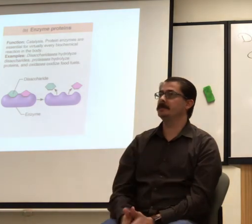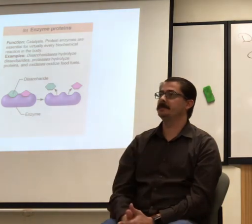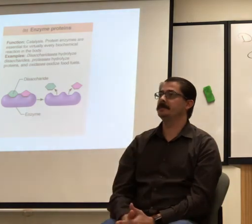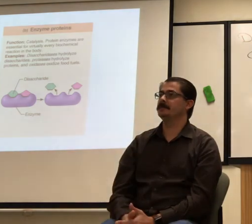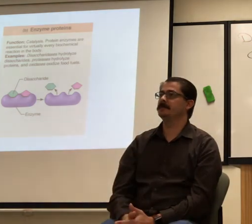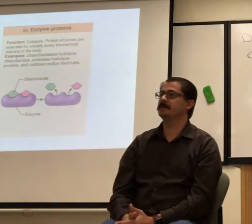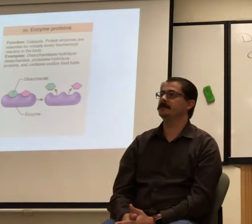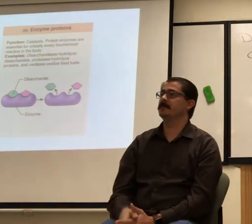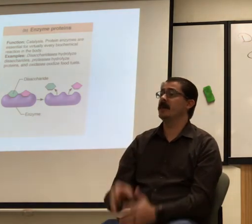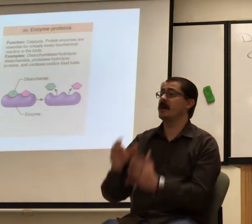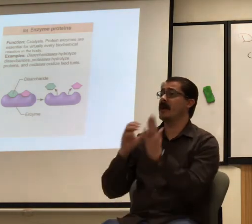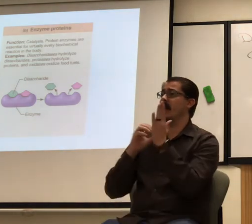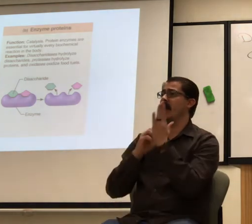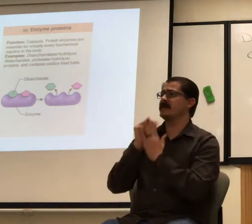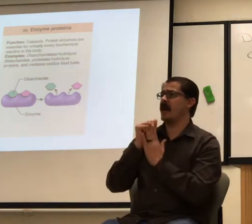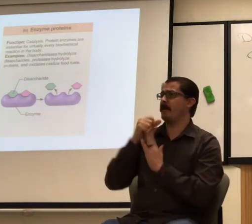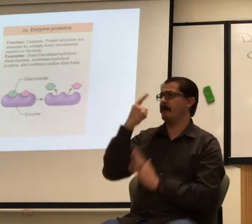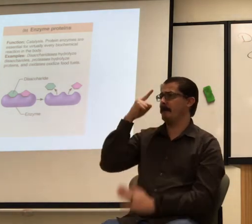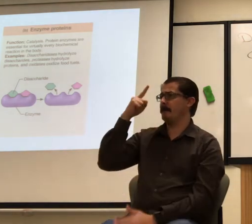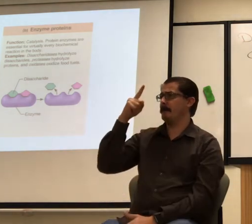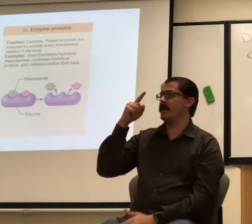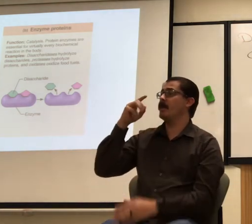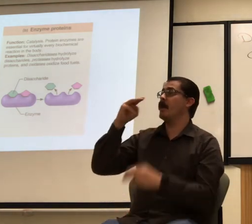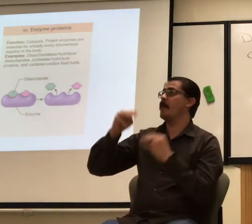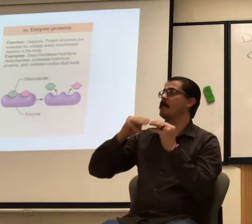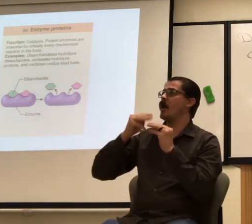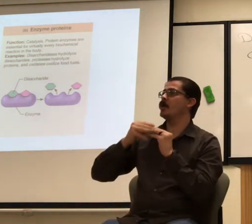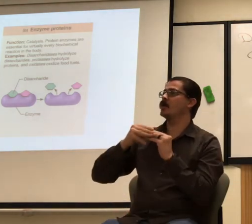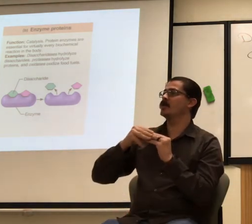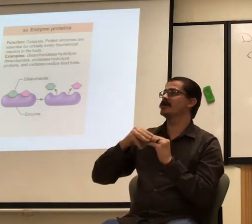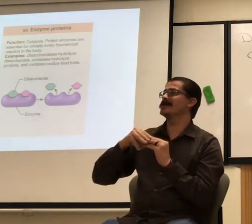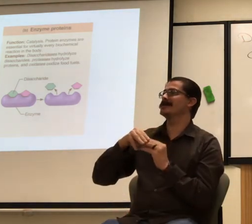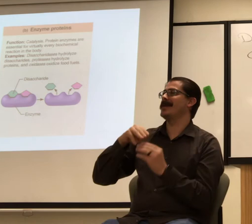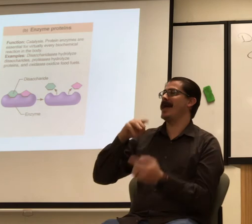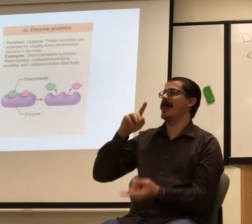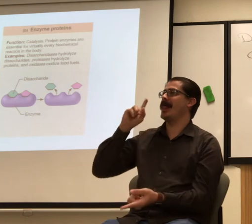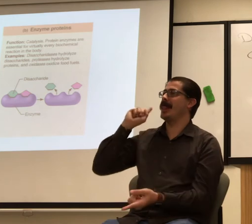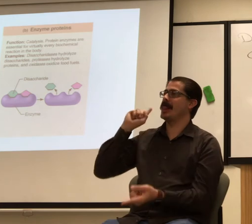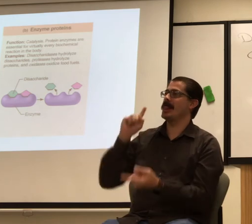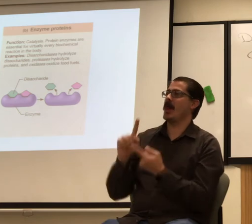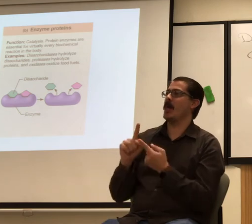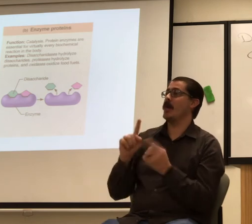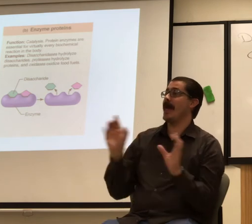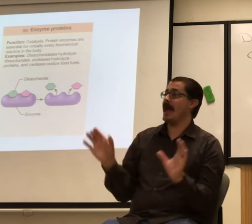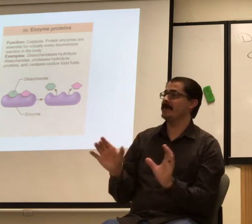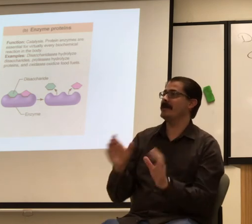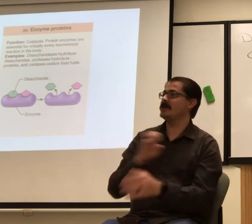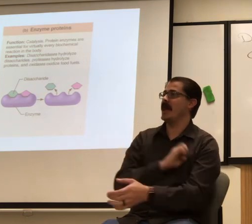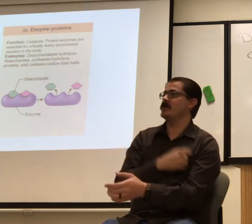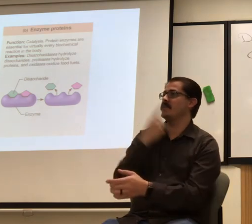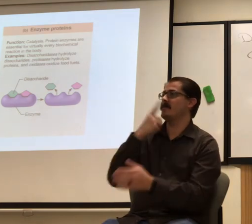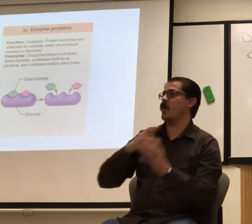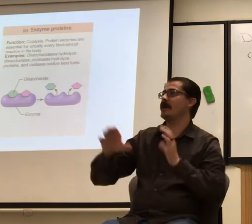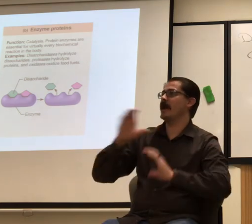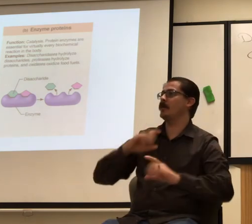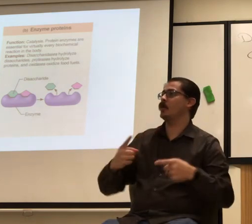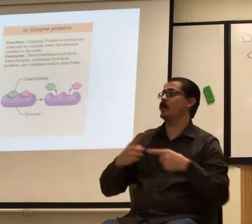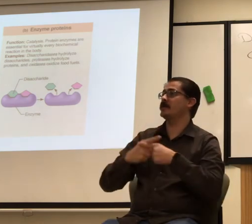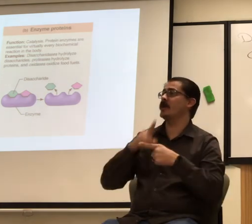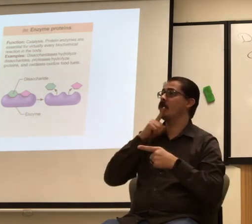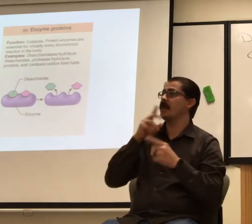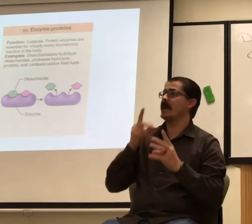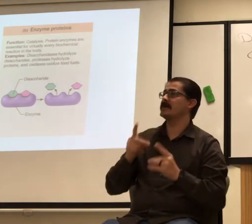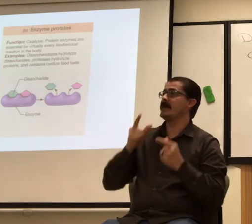What enzymes do is there are molecules that lower the activation energy for chemical reactions. So basically, they speed up